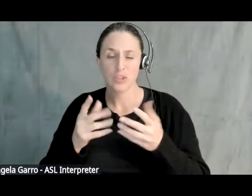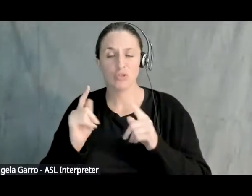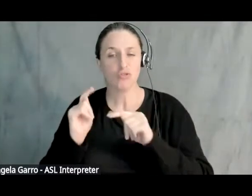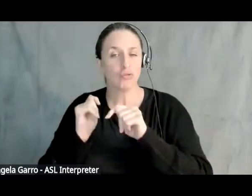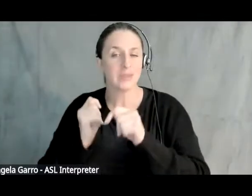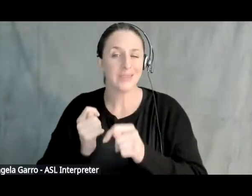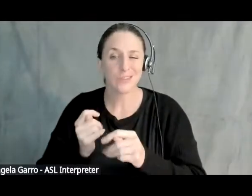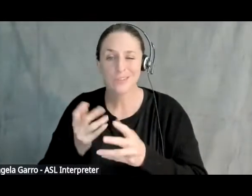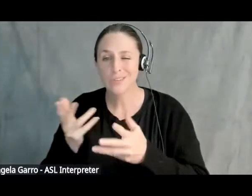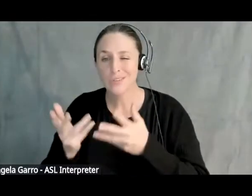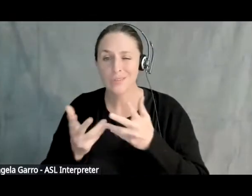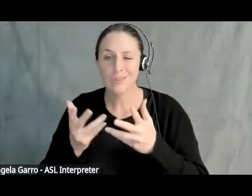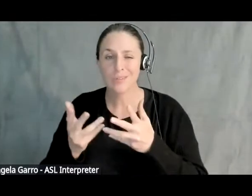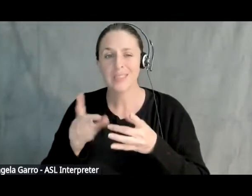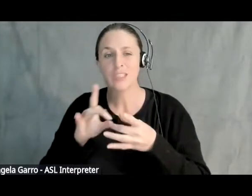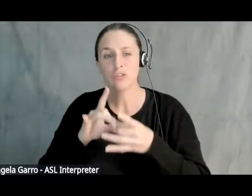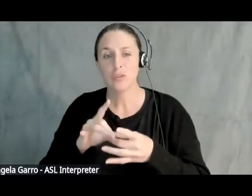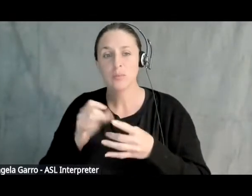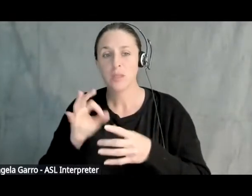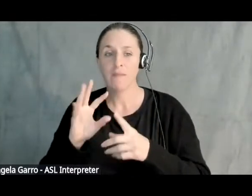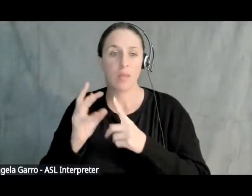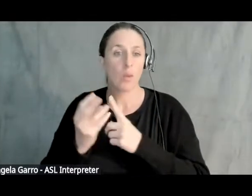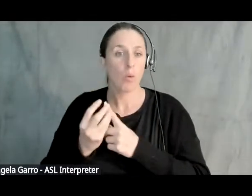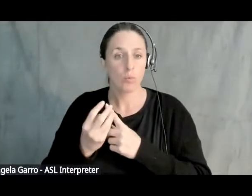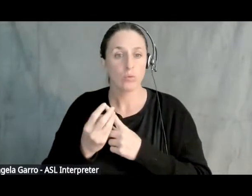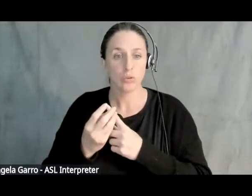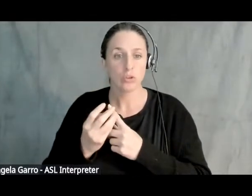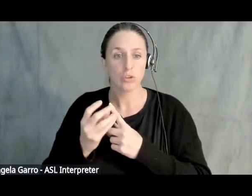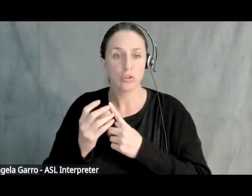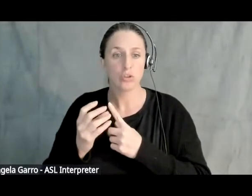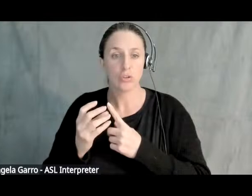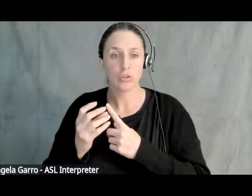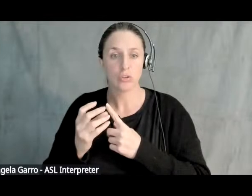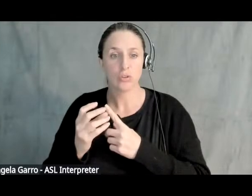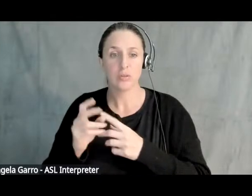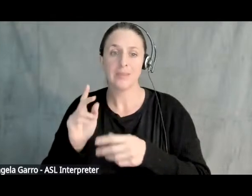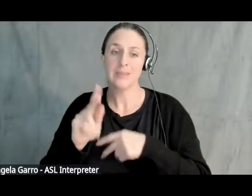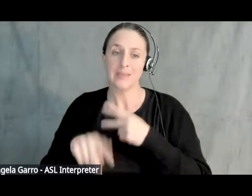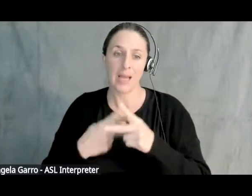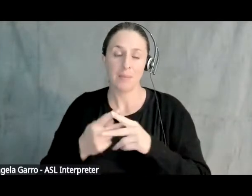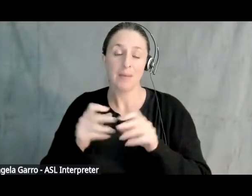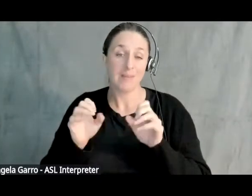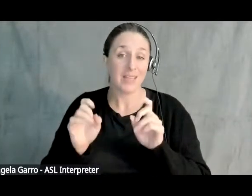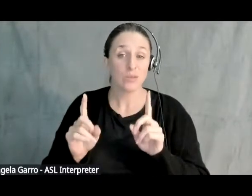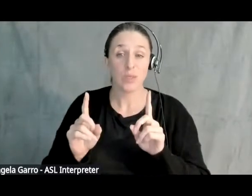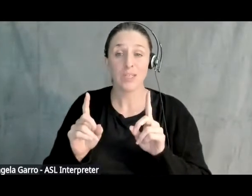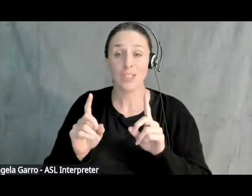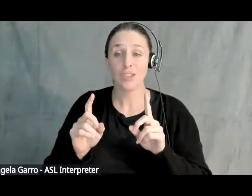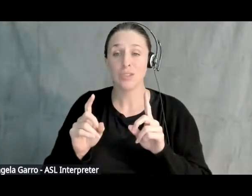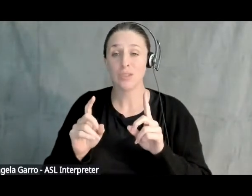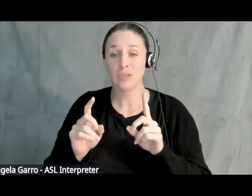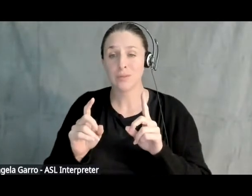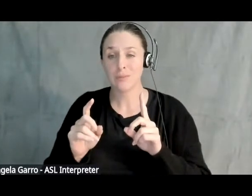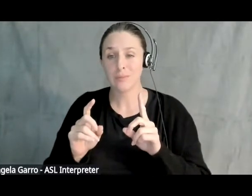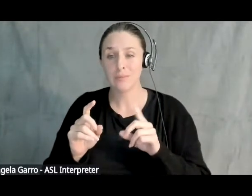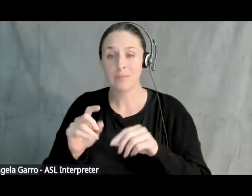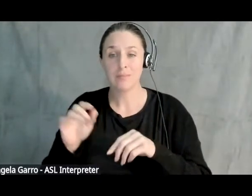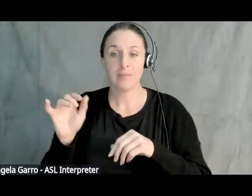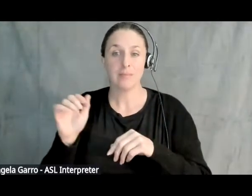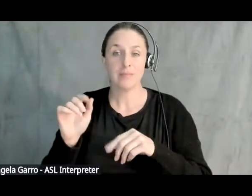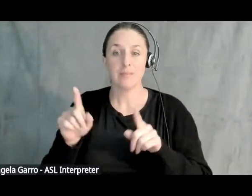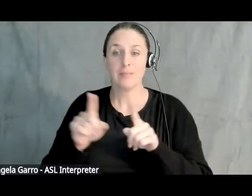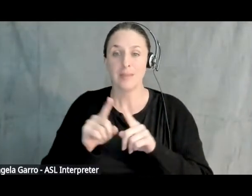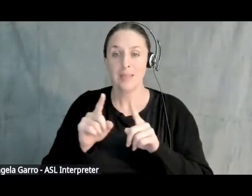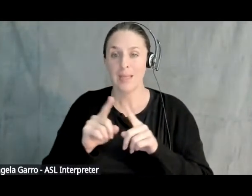traditional in terms of like the culture type of education, in terms of like, as we are